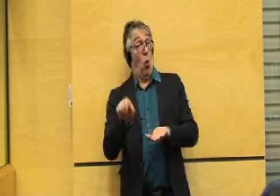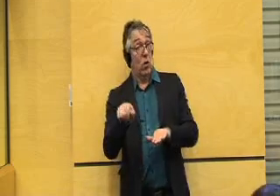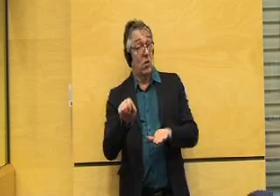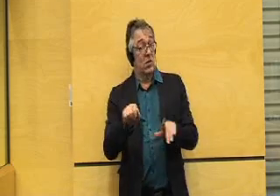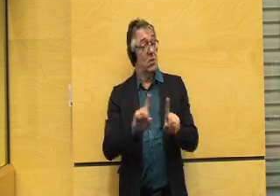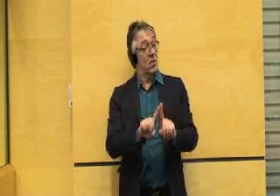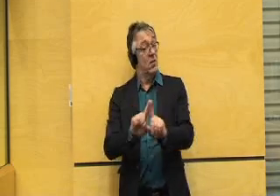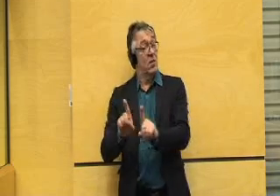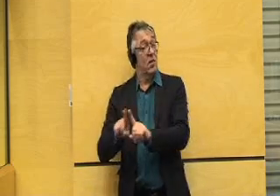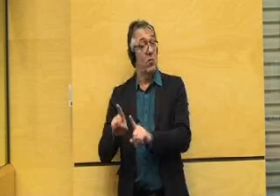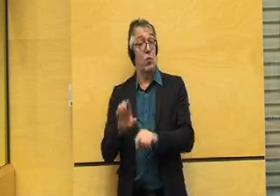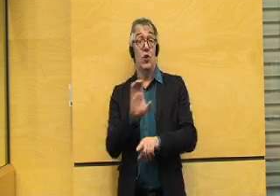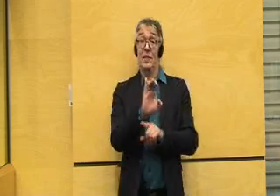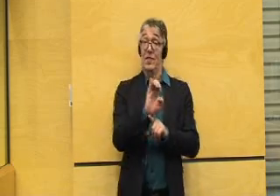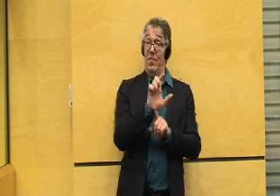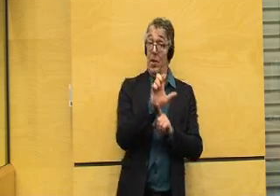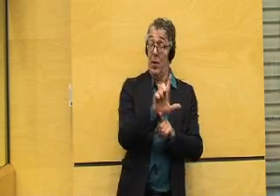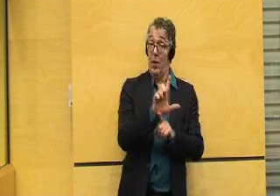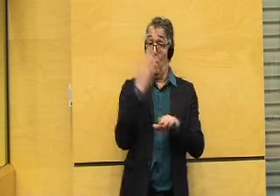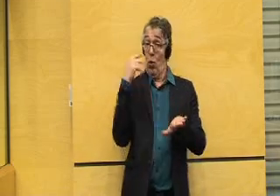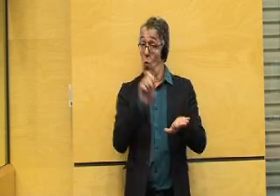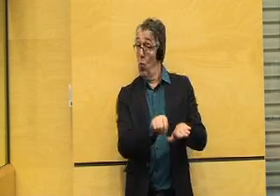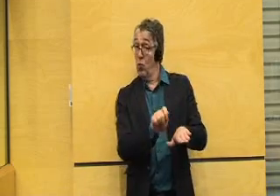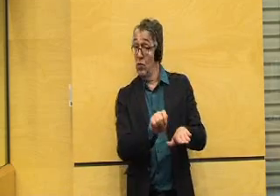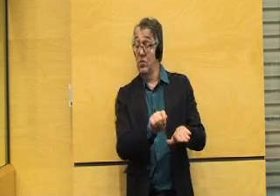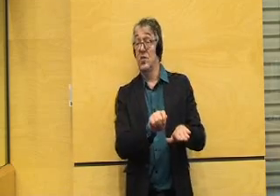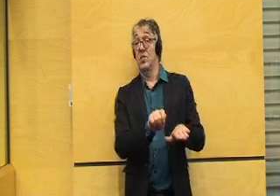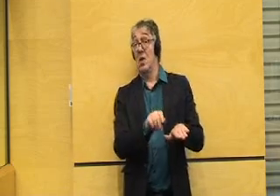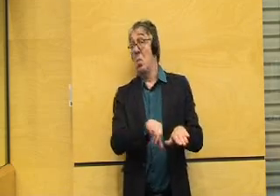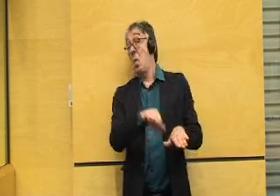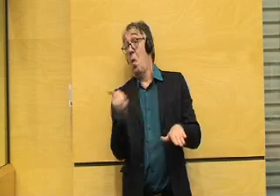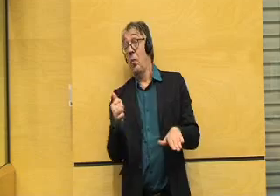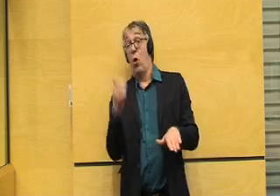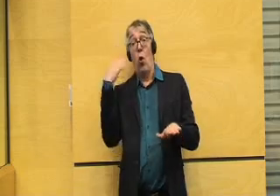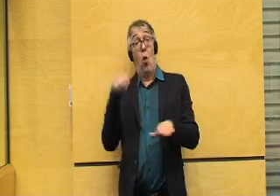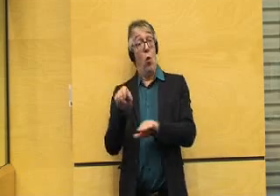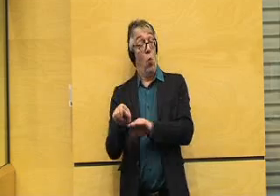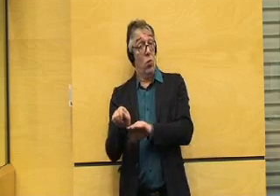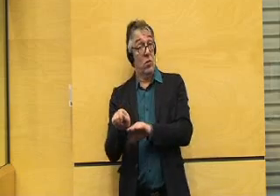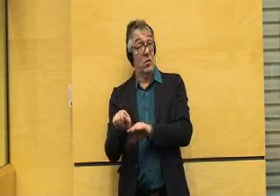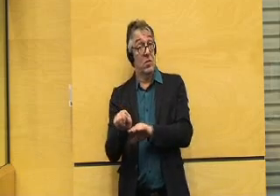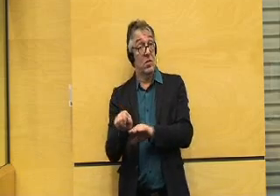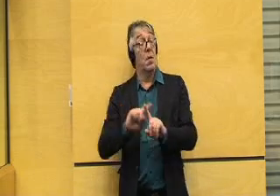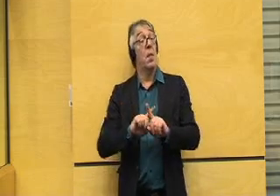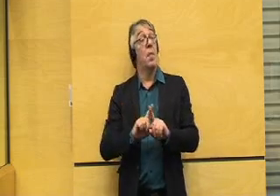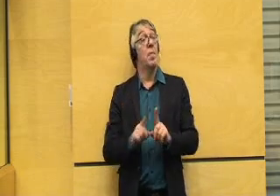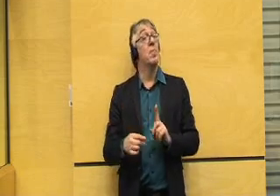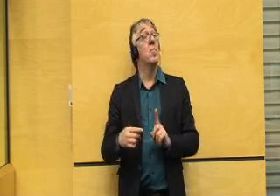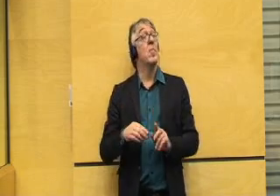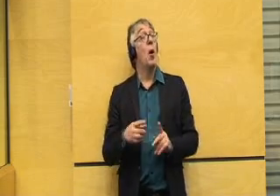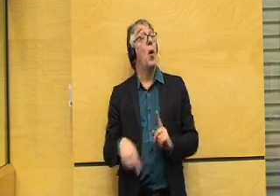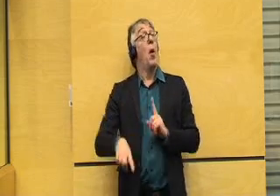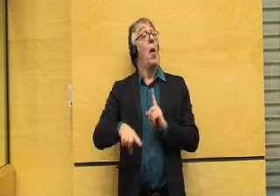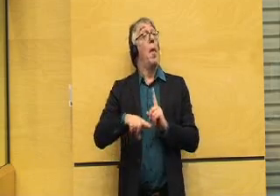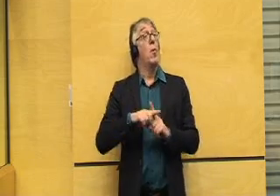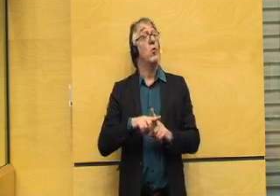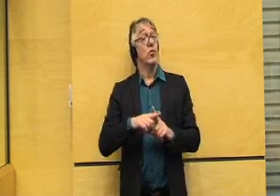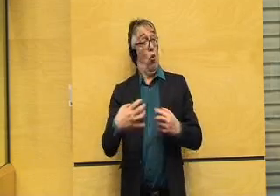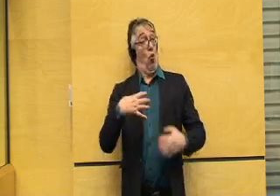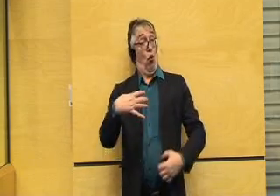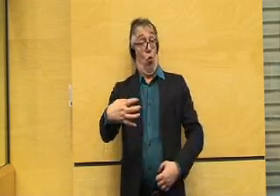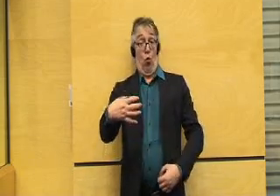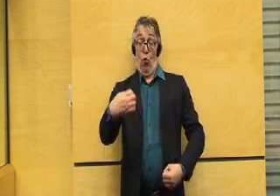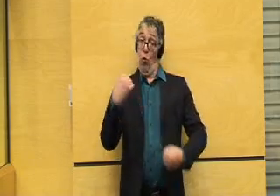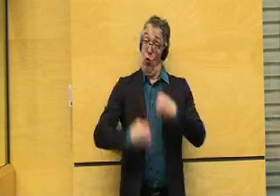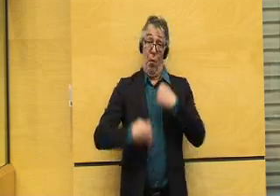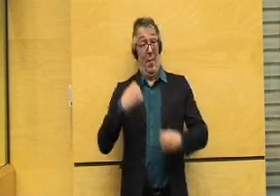courts, and also the outcome. If any of those cases have been resolved by different organs, what were the outcomes?